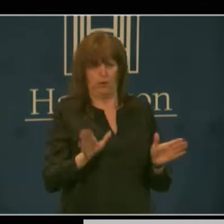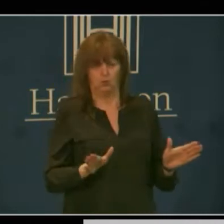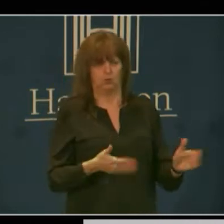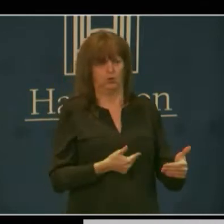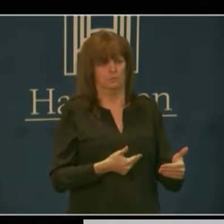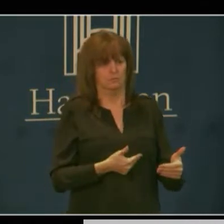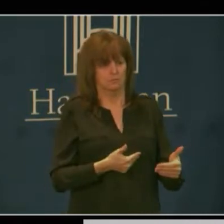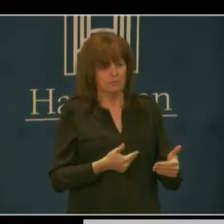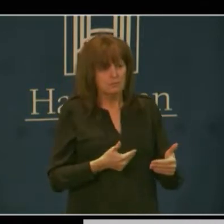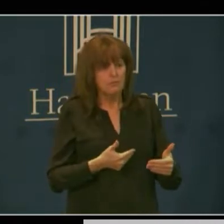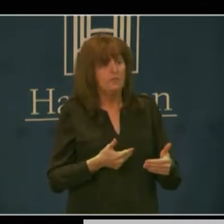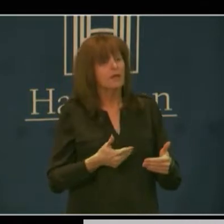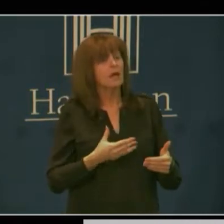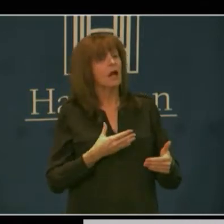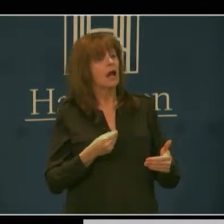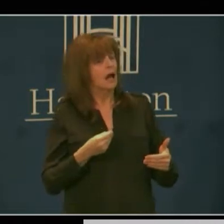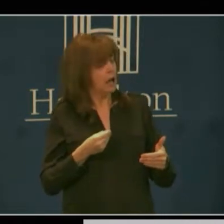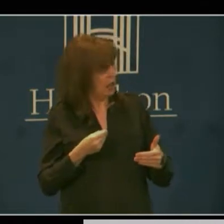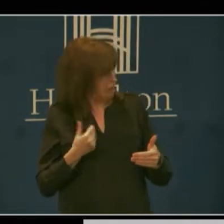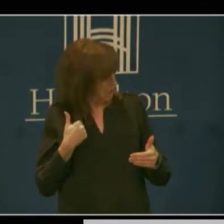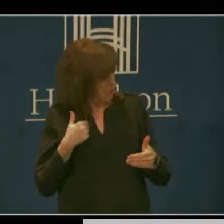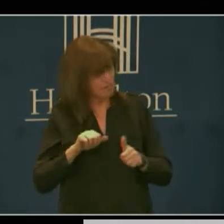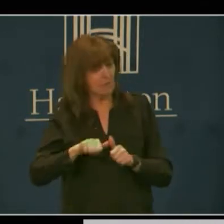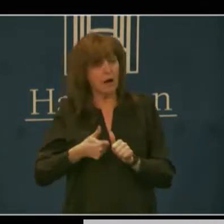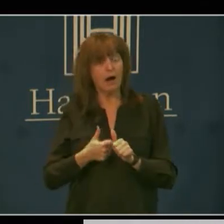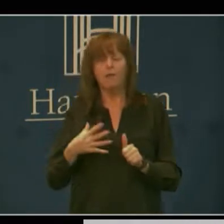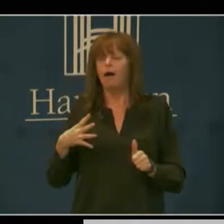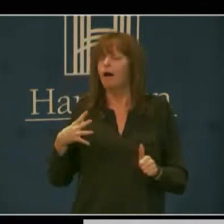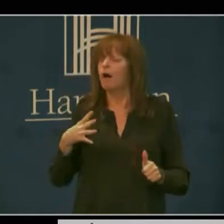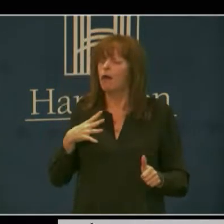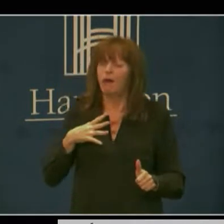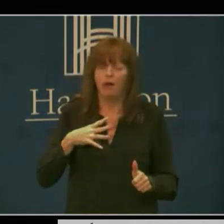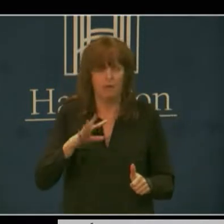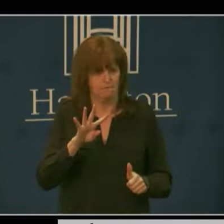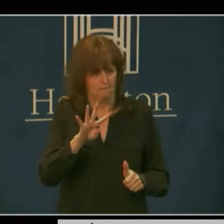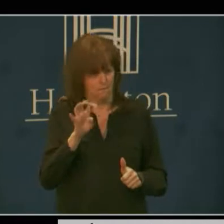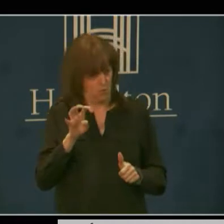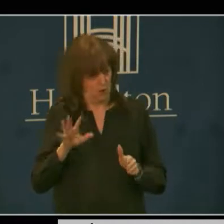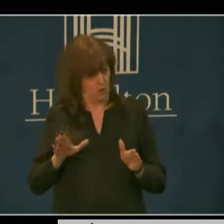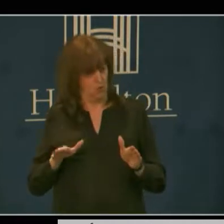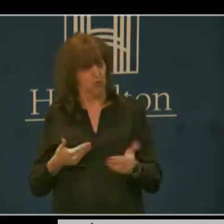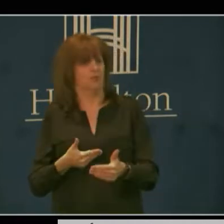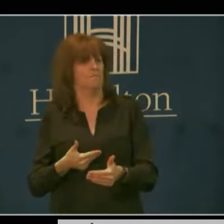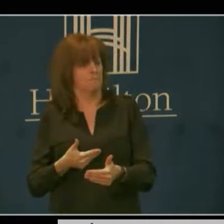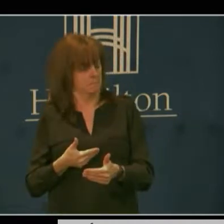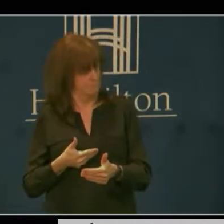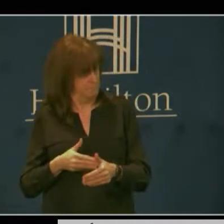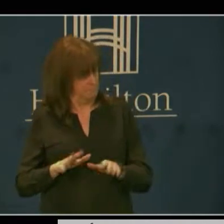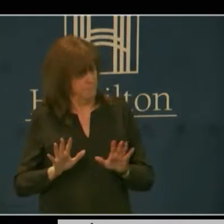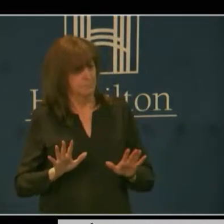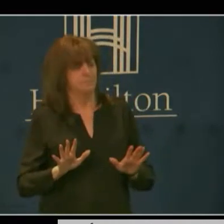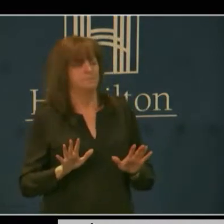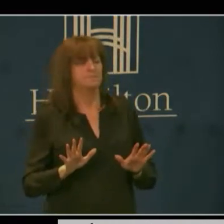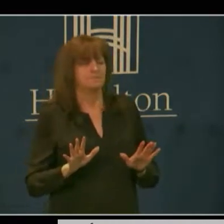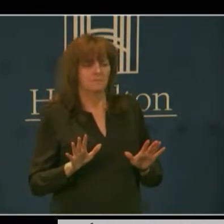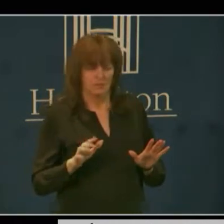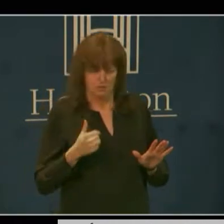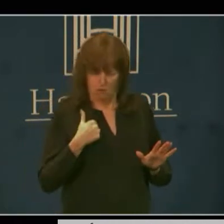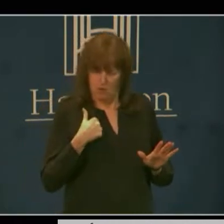able to address those situations as this crisis moves forward. So I'm very pleased with the way that we're working within